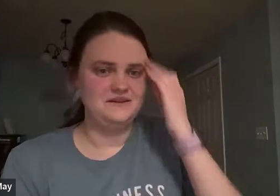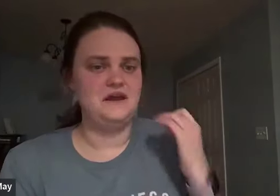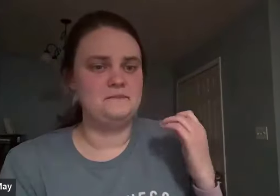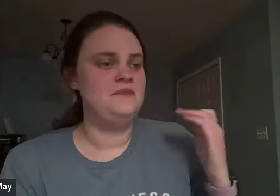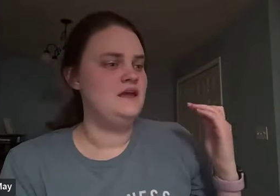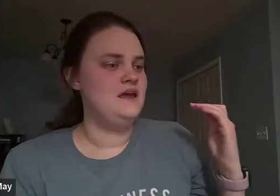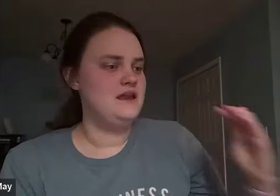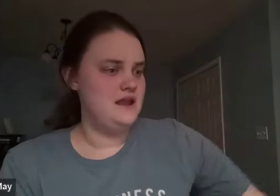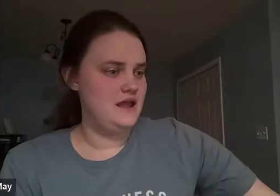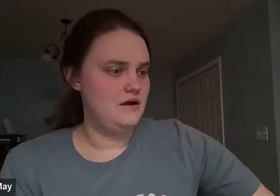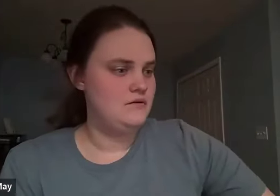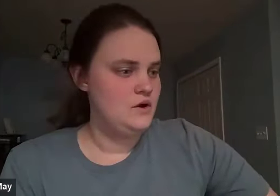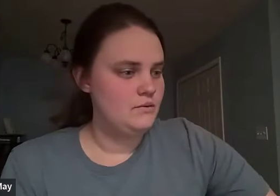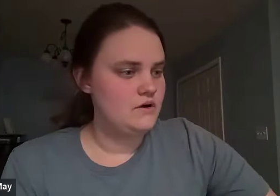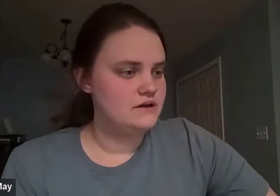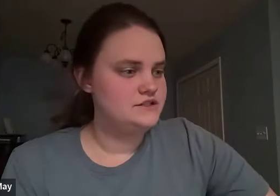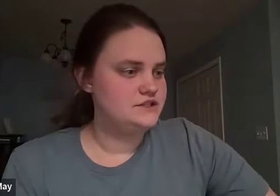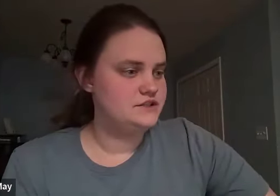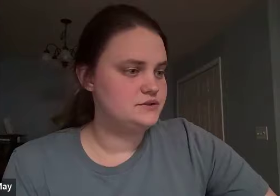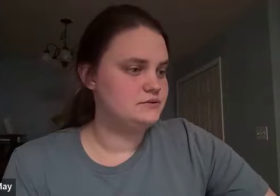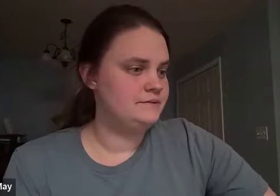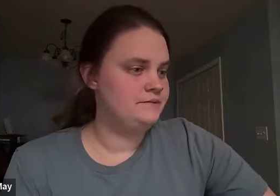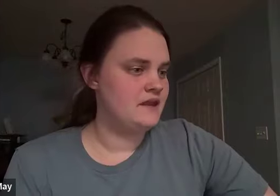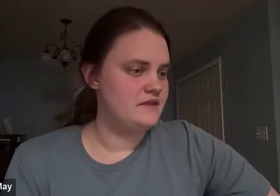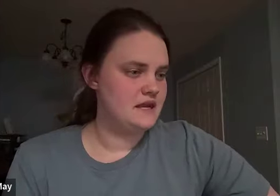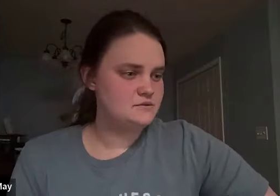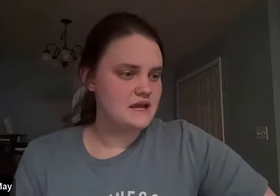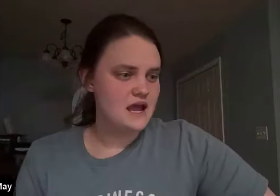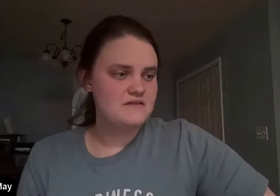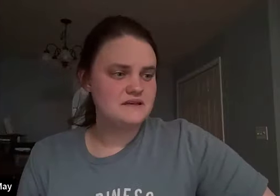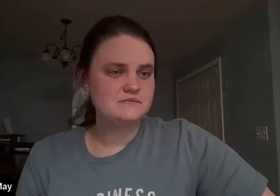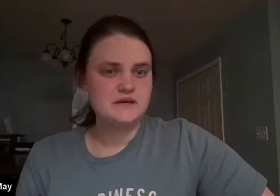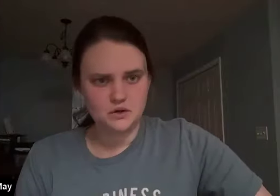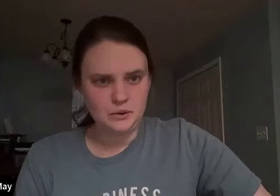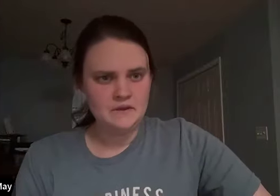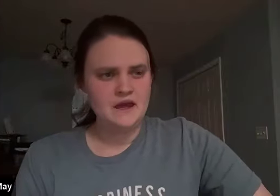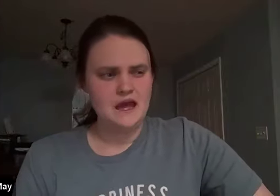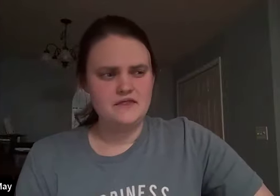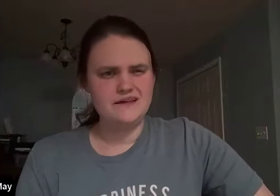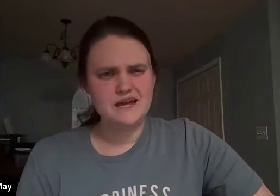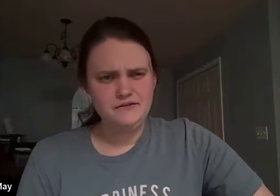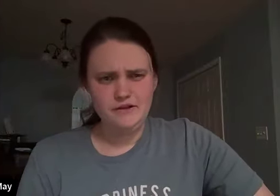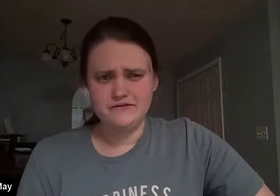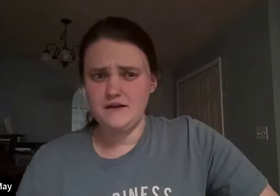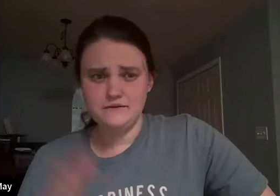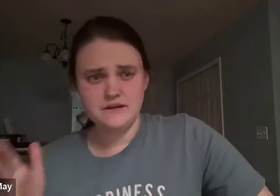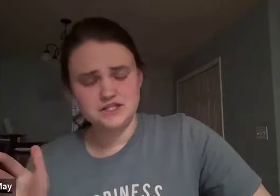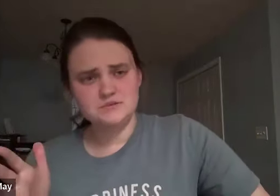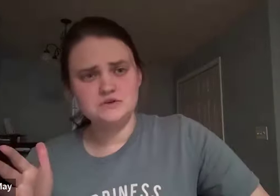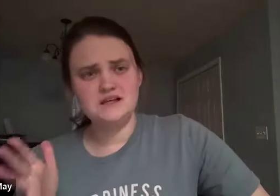Okay. Now we're on to the next one I have is pickle. And then that's kind of all I've got for vegetables. A